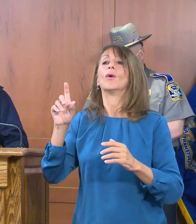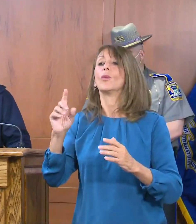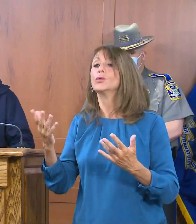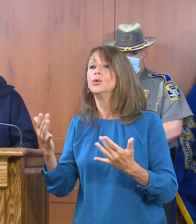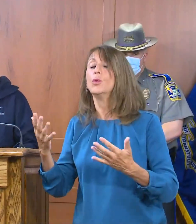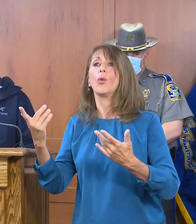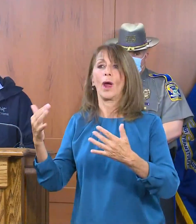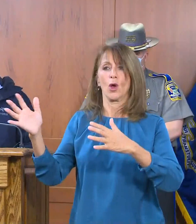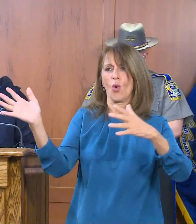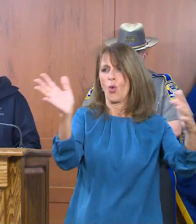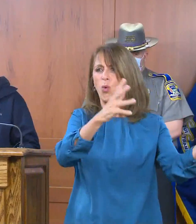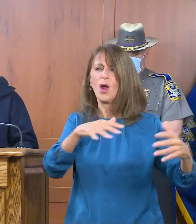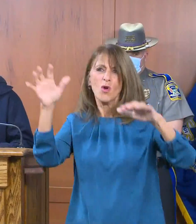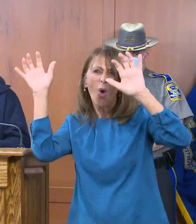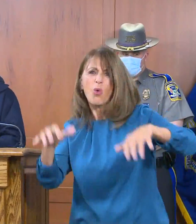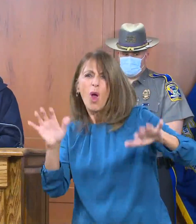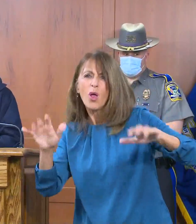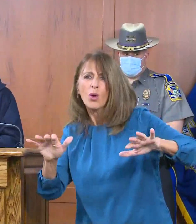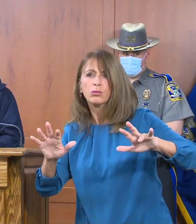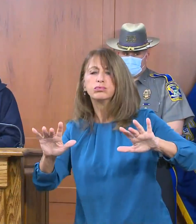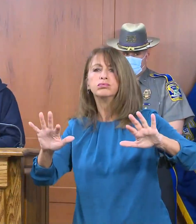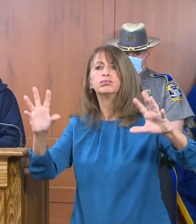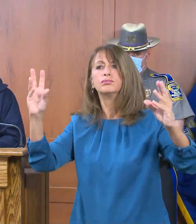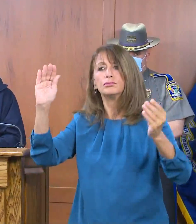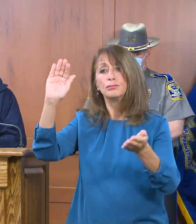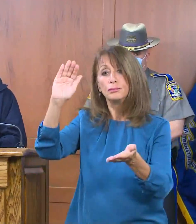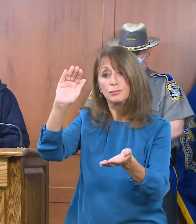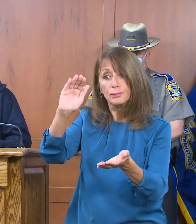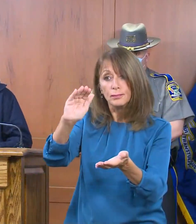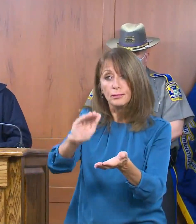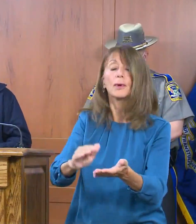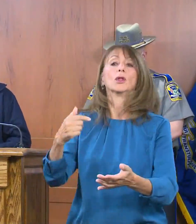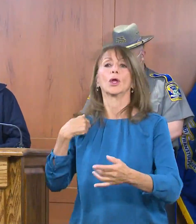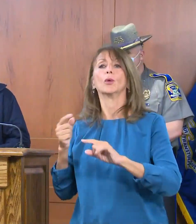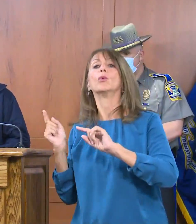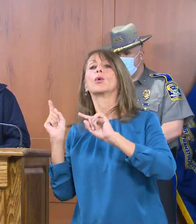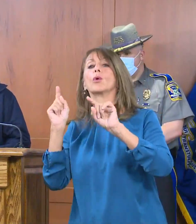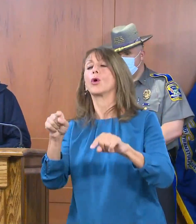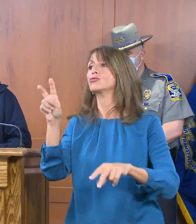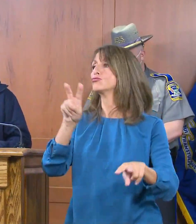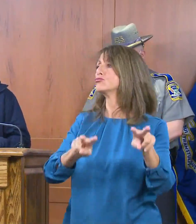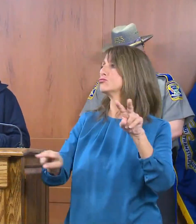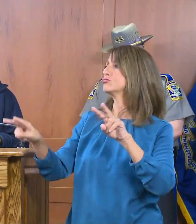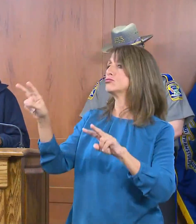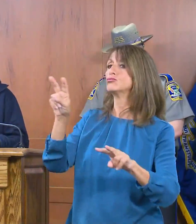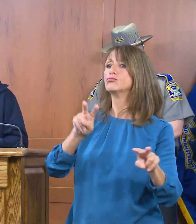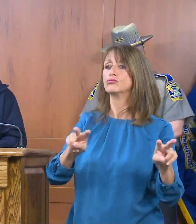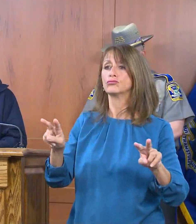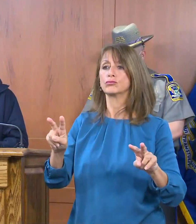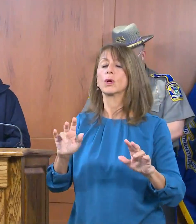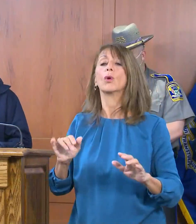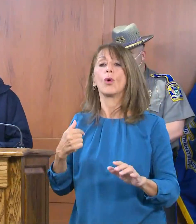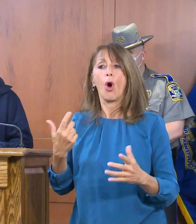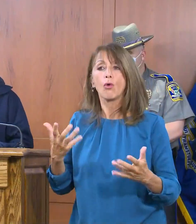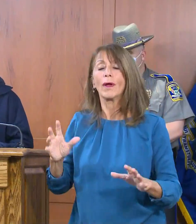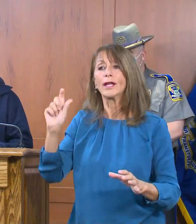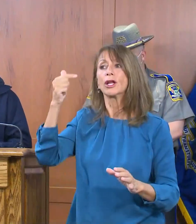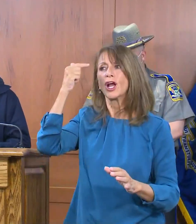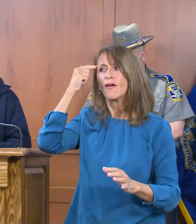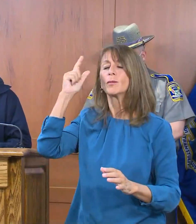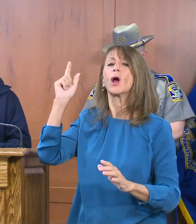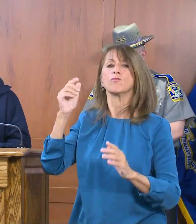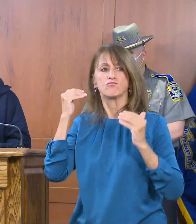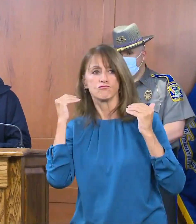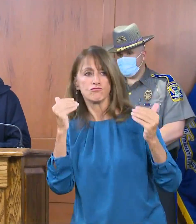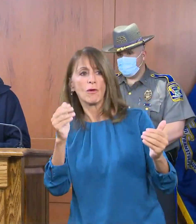the winds die down. You could do it safely. But we do have the emergency declaration that's been accepted by the feds. So we'll be asking municipalities to